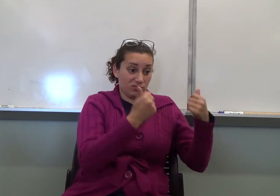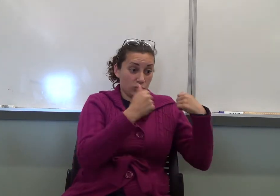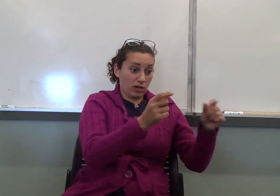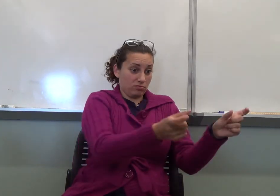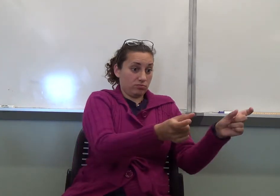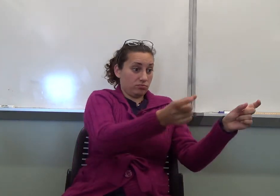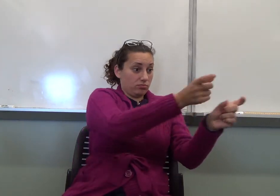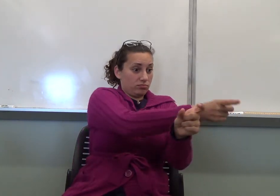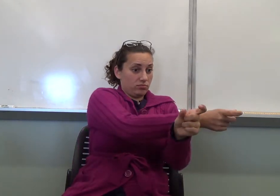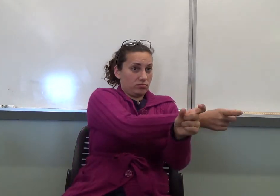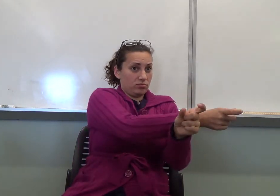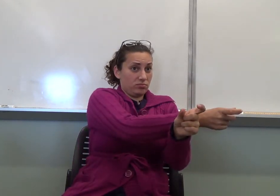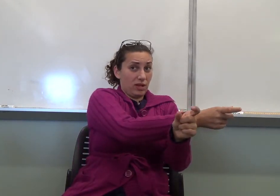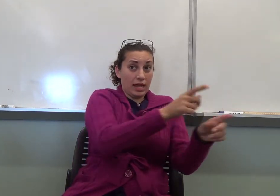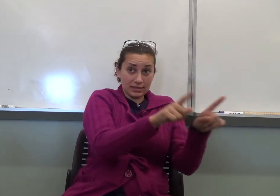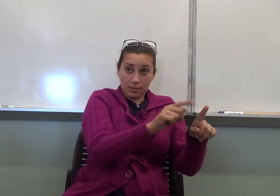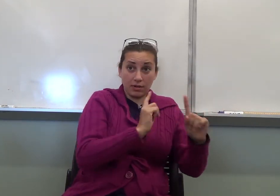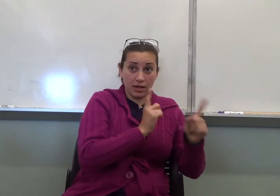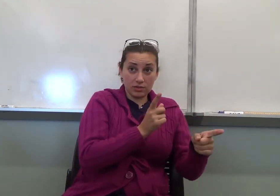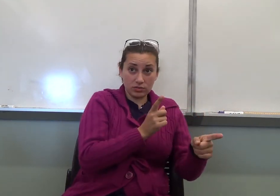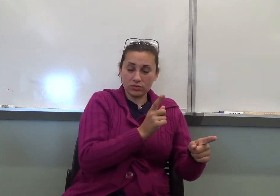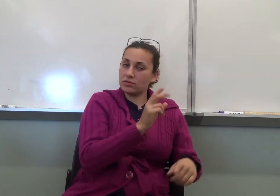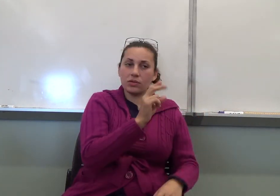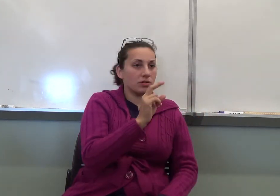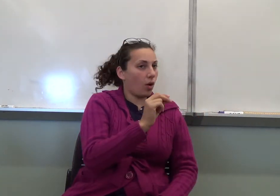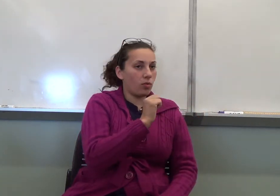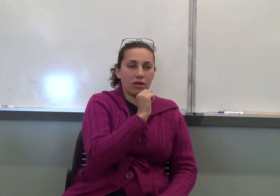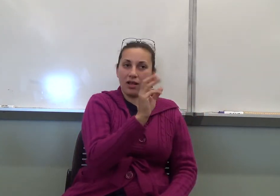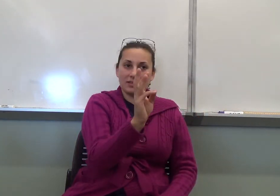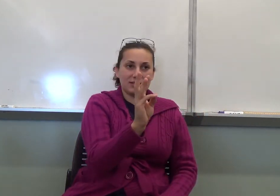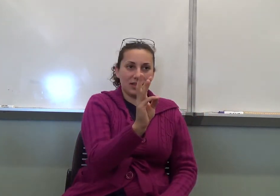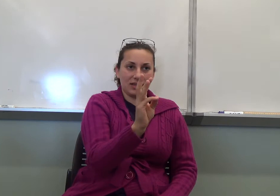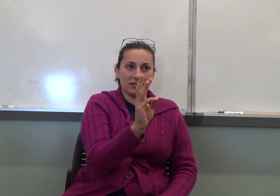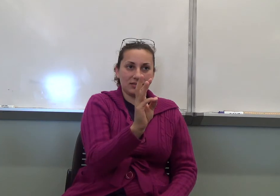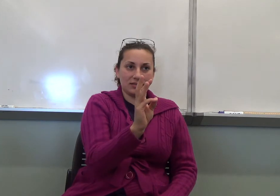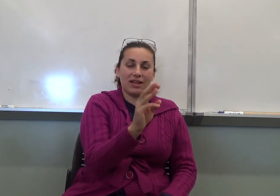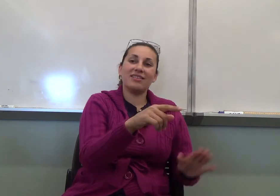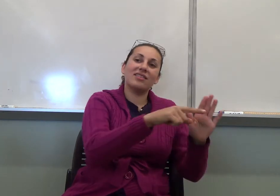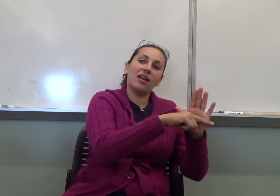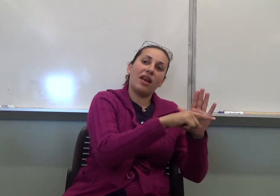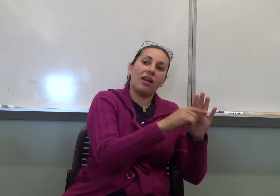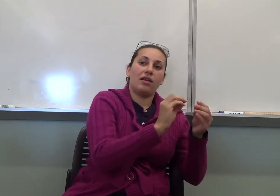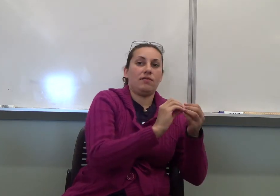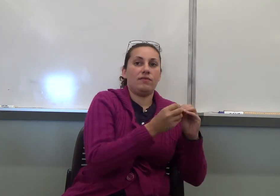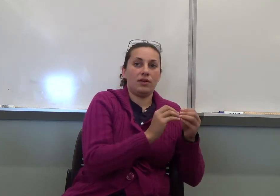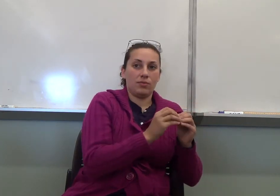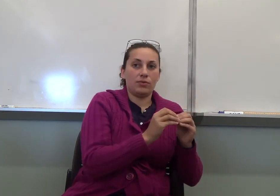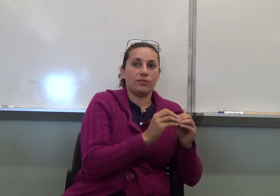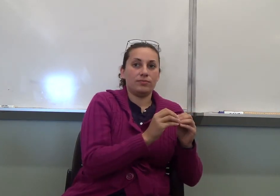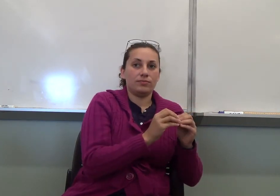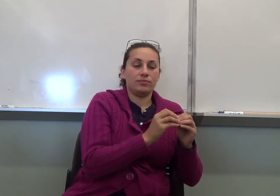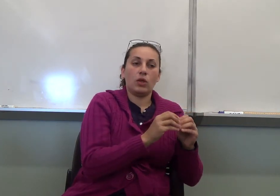we would get the same answer. That's not 6. It turns out to be a negative number, and that's what we're going to be looking at today. We'll